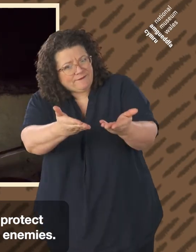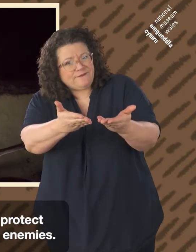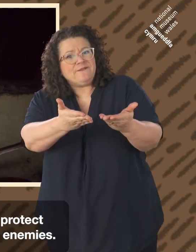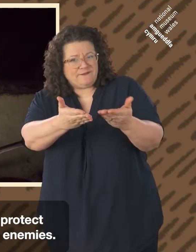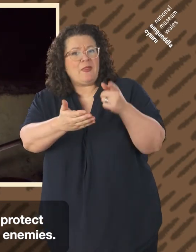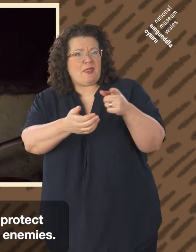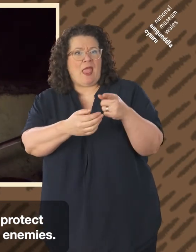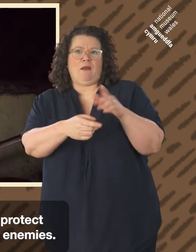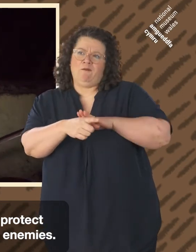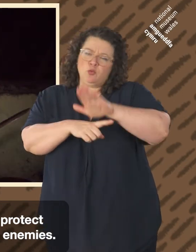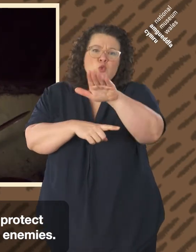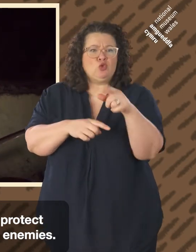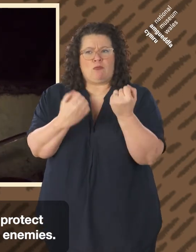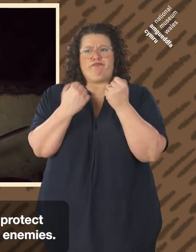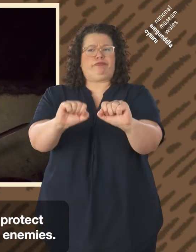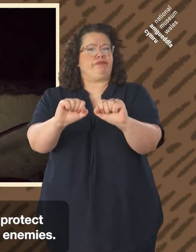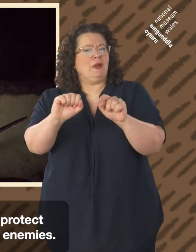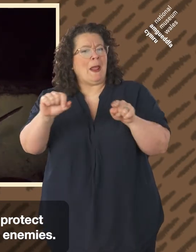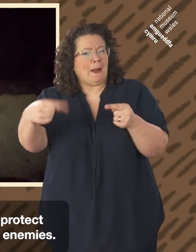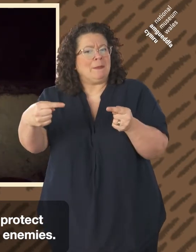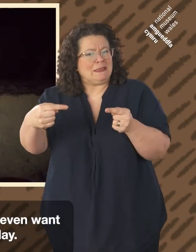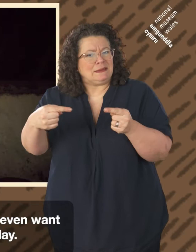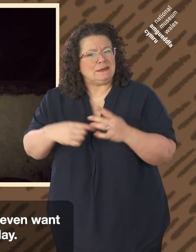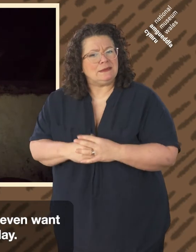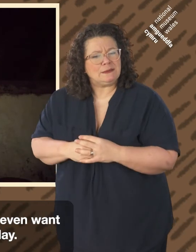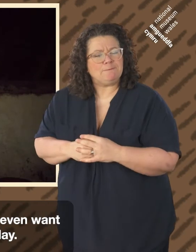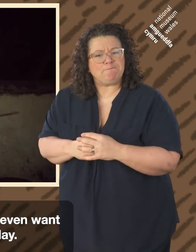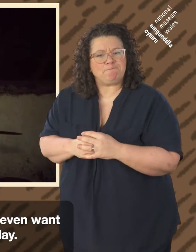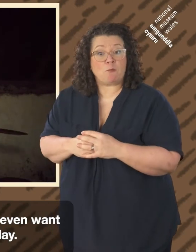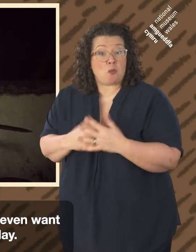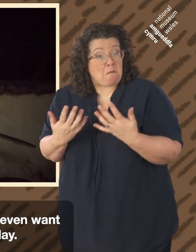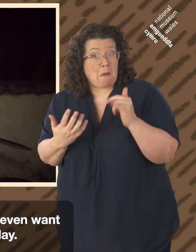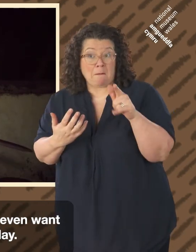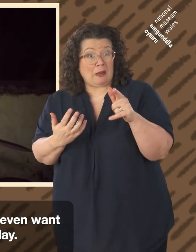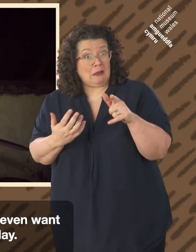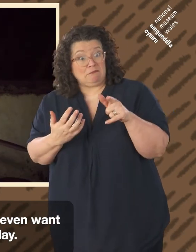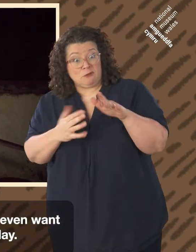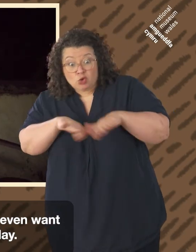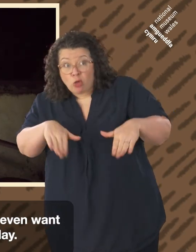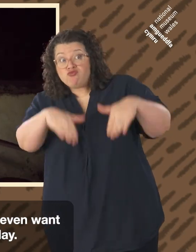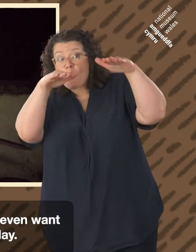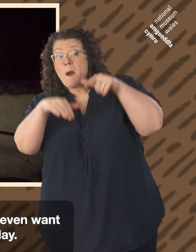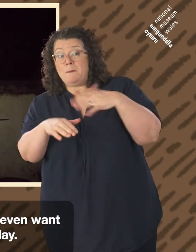protect our tribe from future enemies, hopefully, and also they might even want to sell it one day.